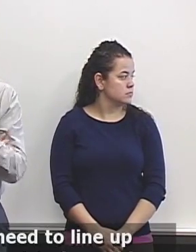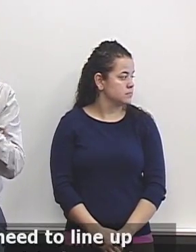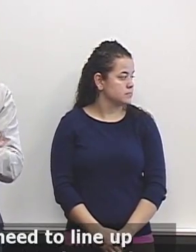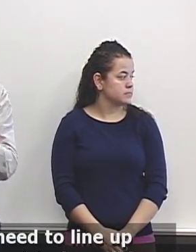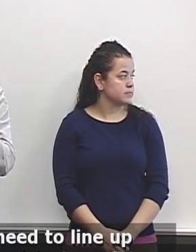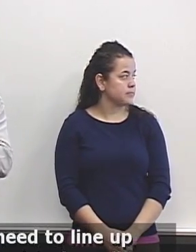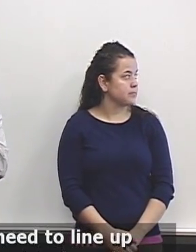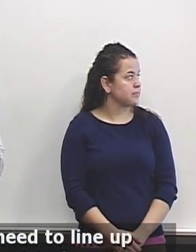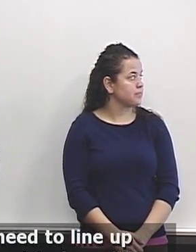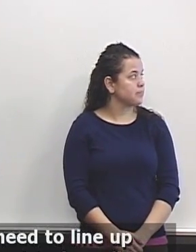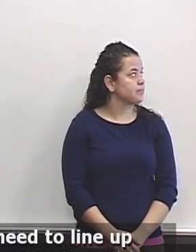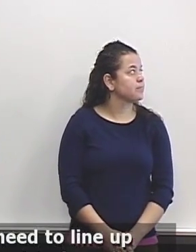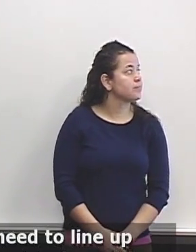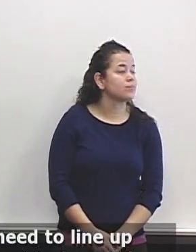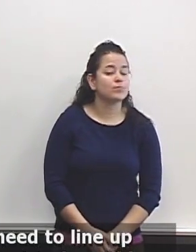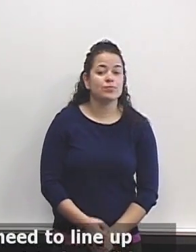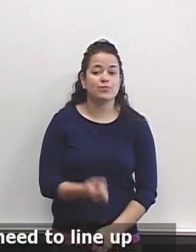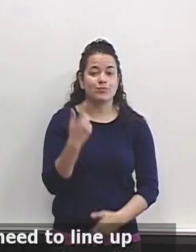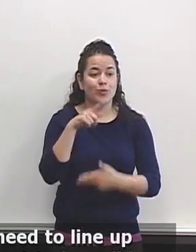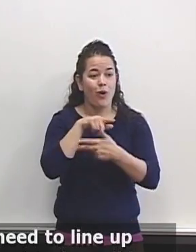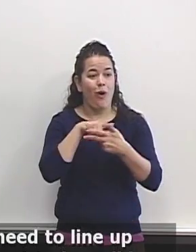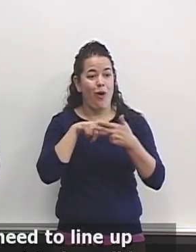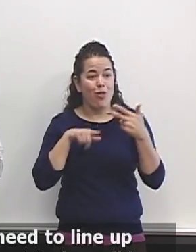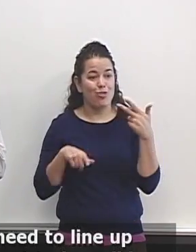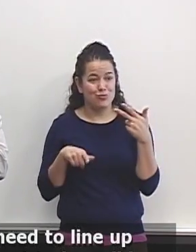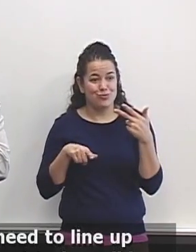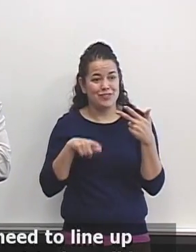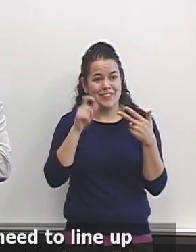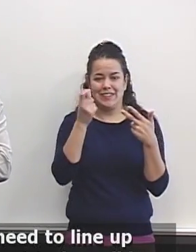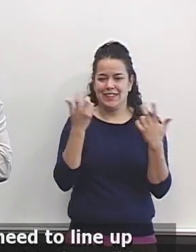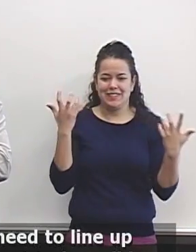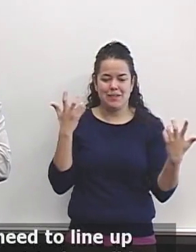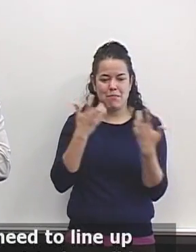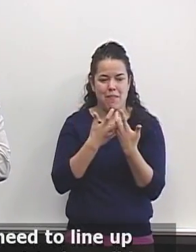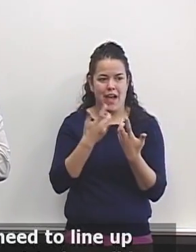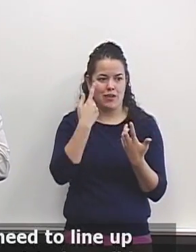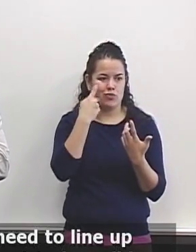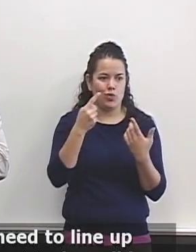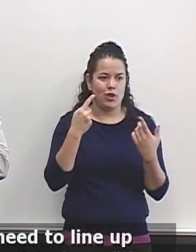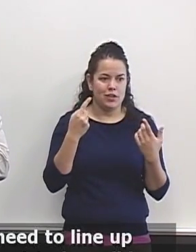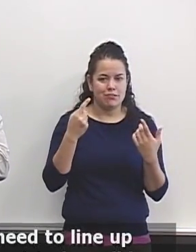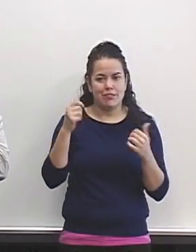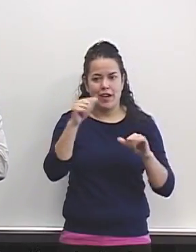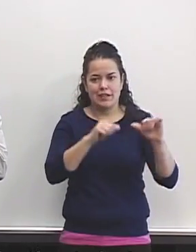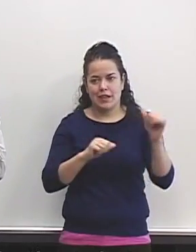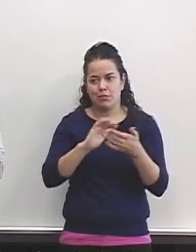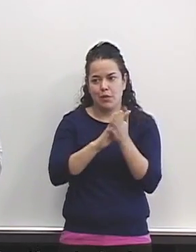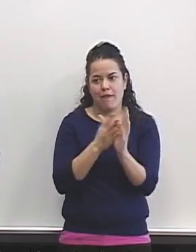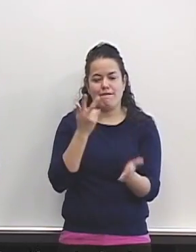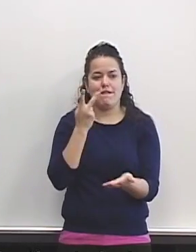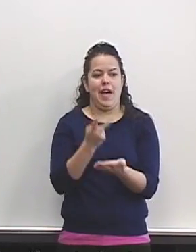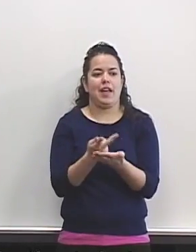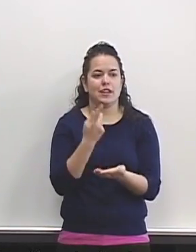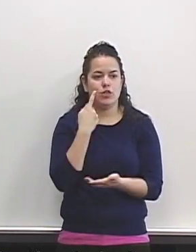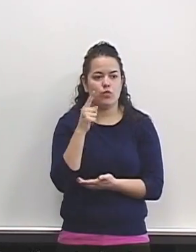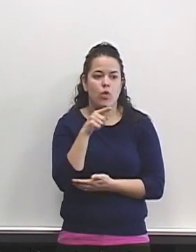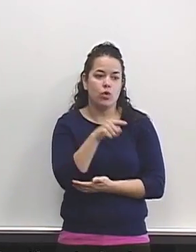So those three need to line up for assessment to be valid for you and for the student.